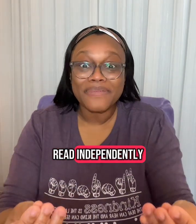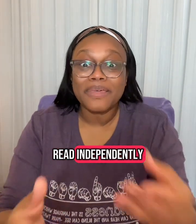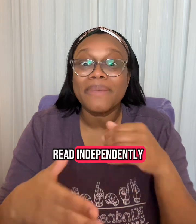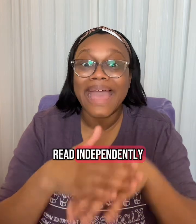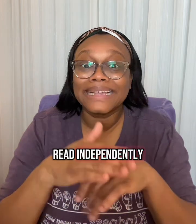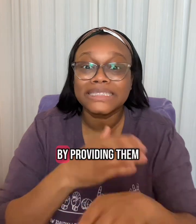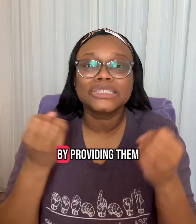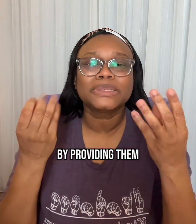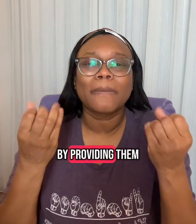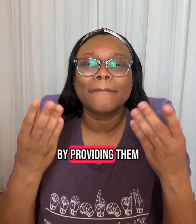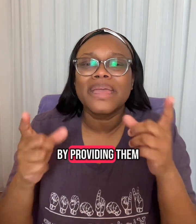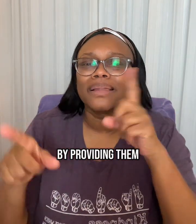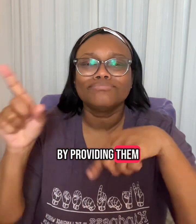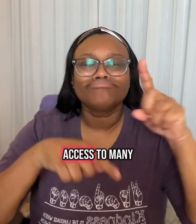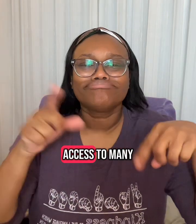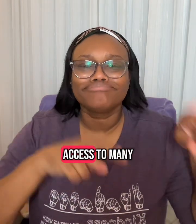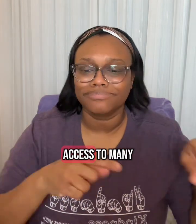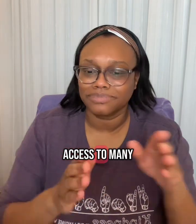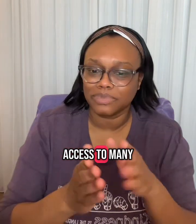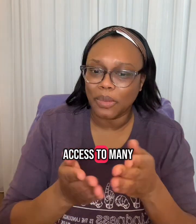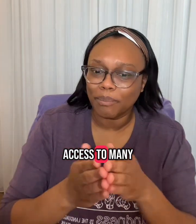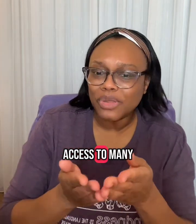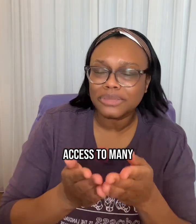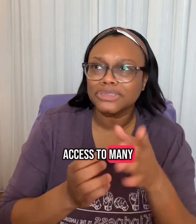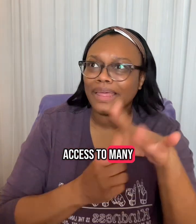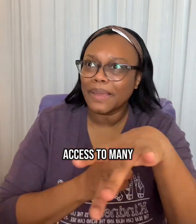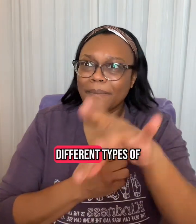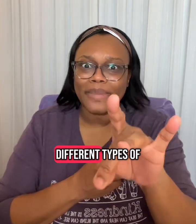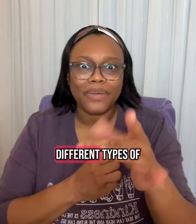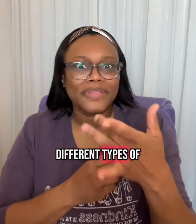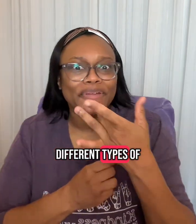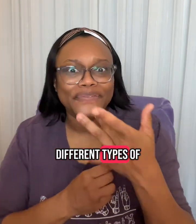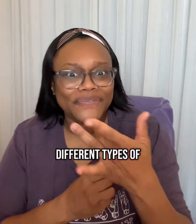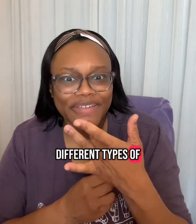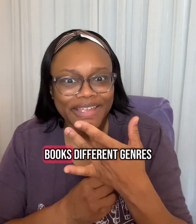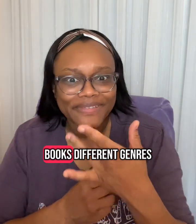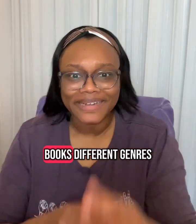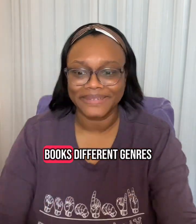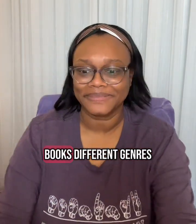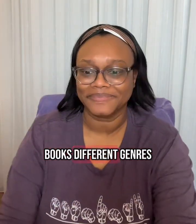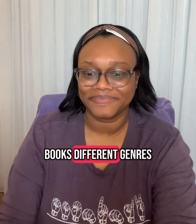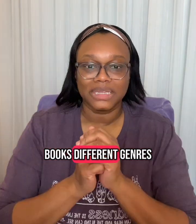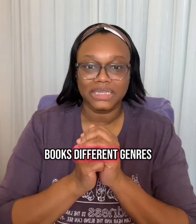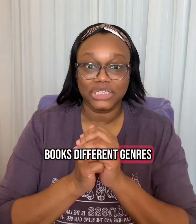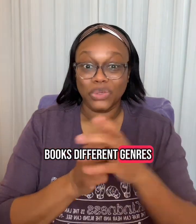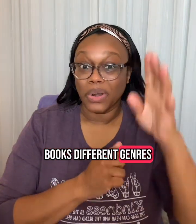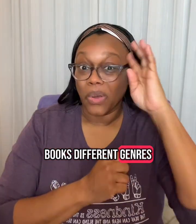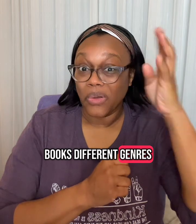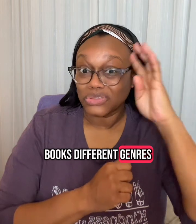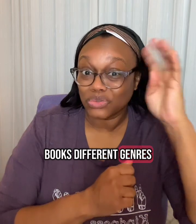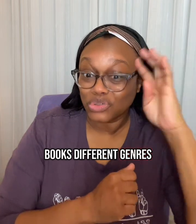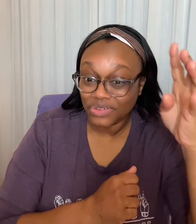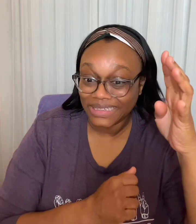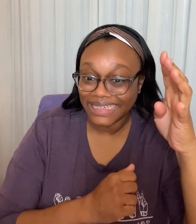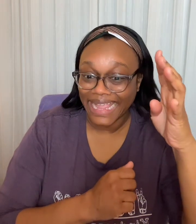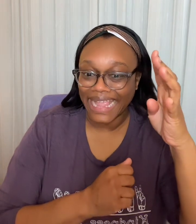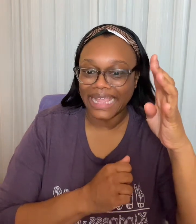independently by providing them access to many different types of books, different genres.